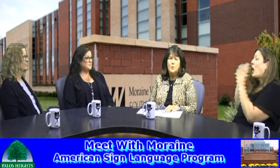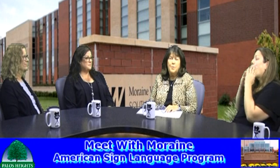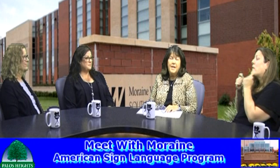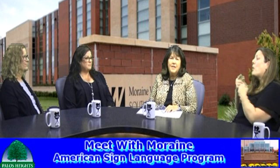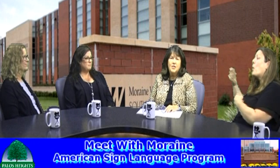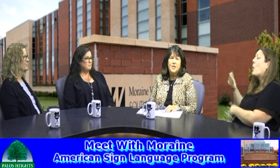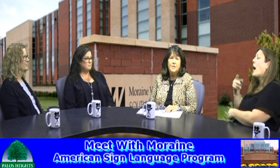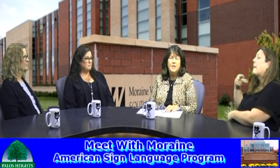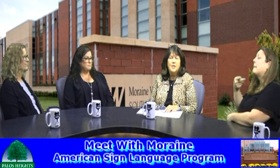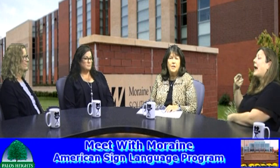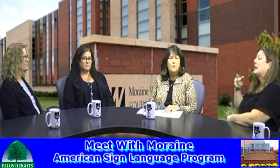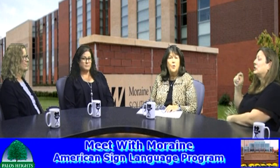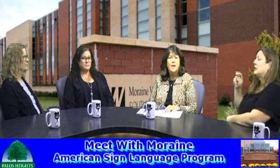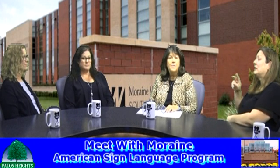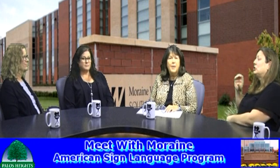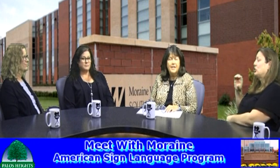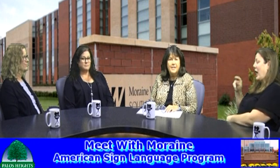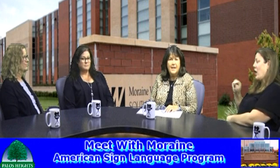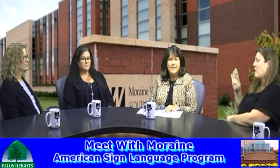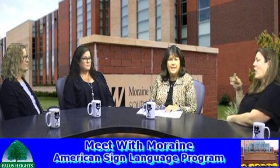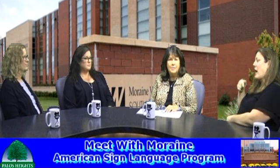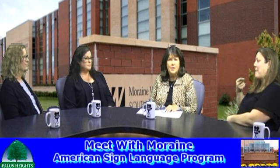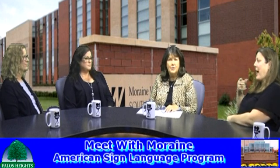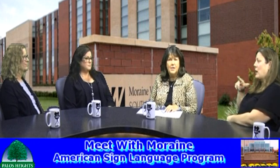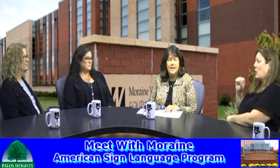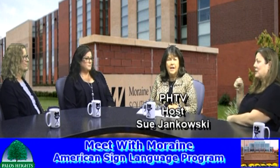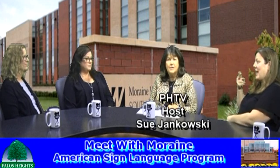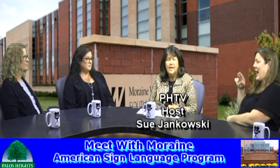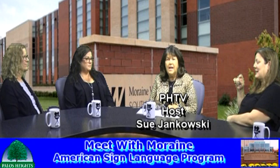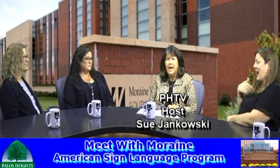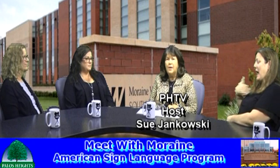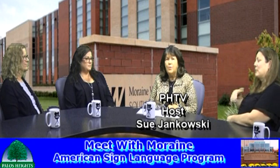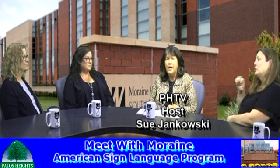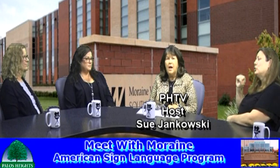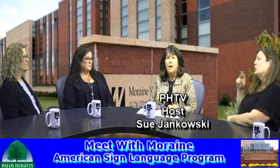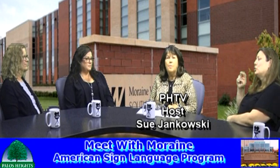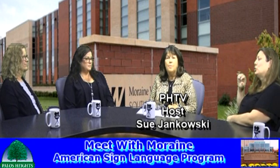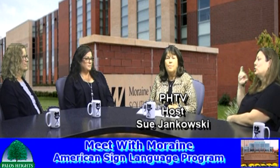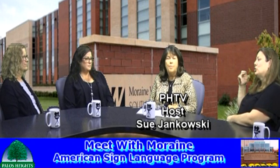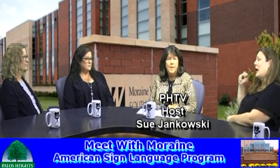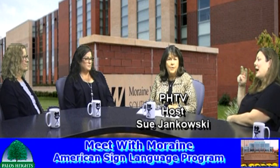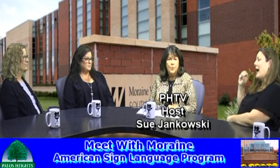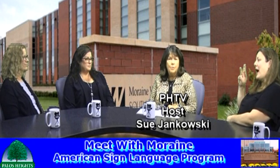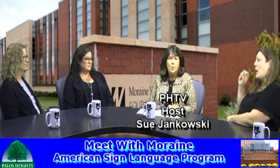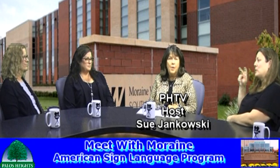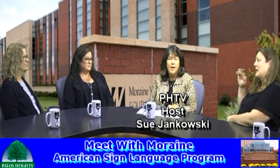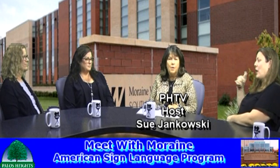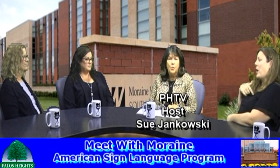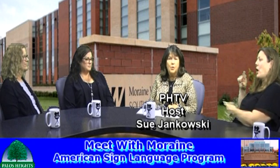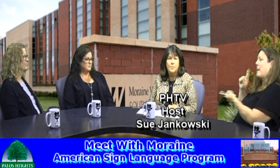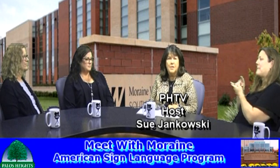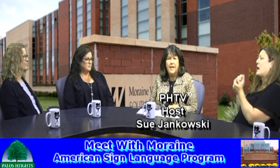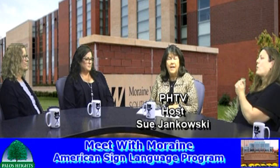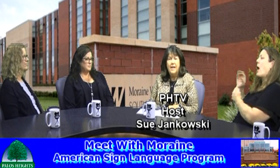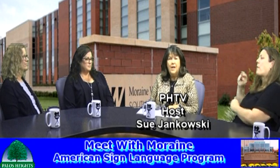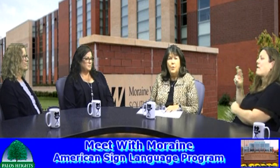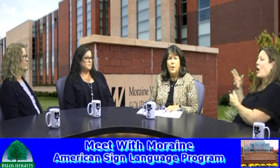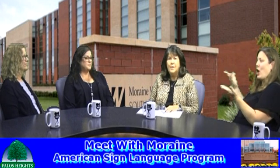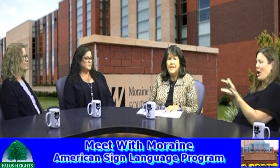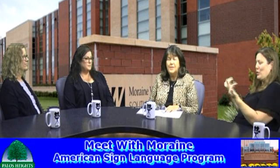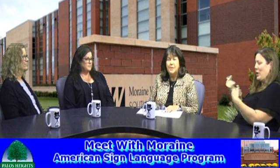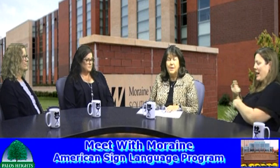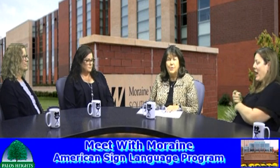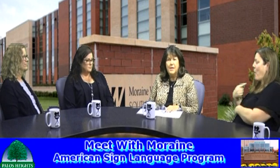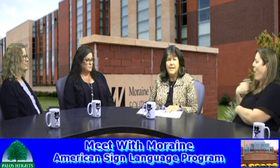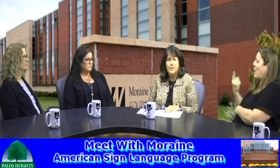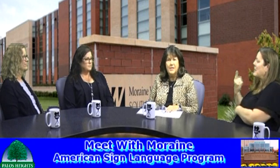everyone, welcome to PHTV Channel 4 in Palos Heights. I'm Sue Jankowski, and we are meet with Moraine, our program today. We